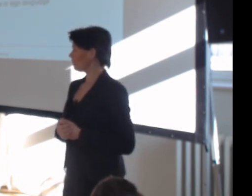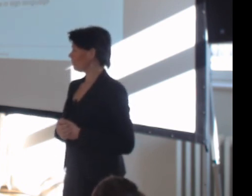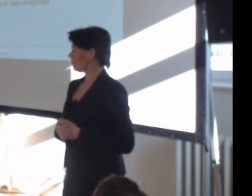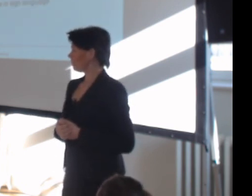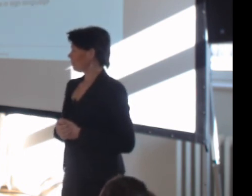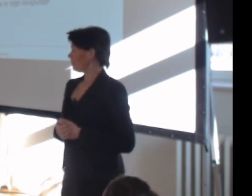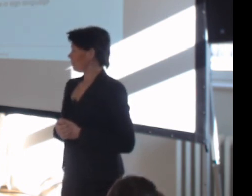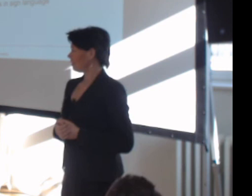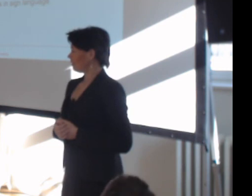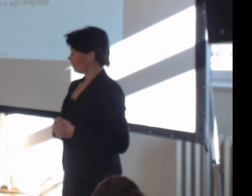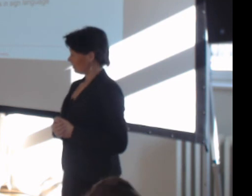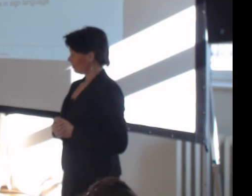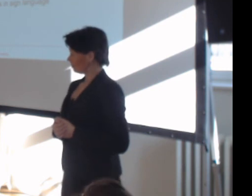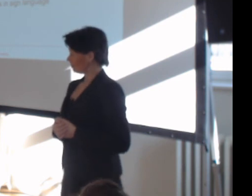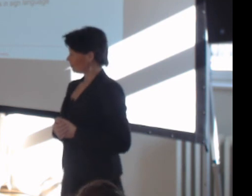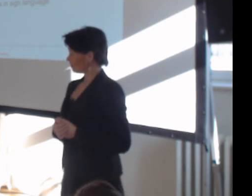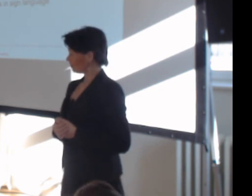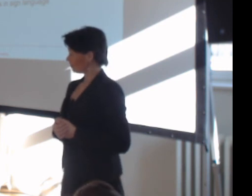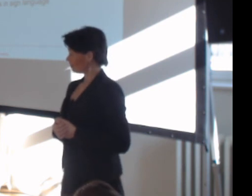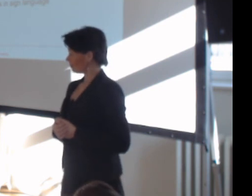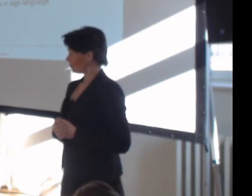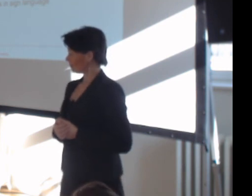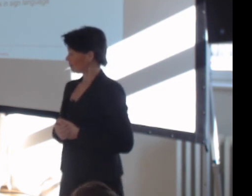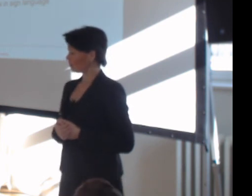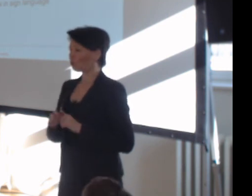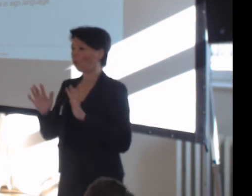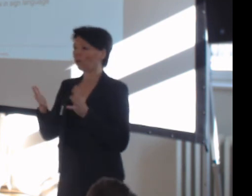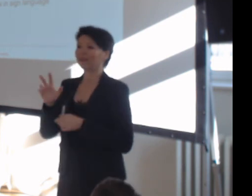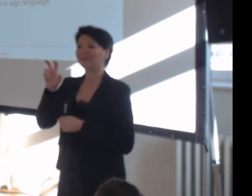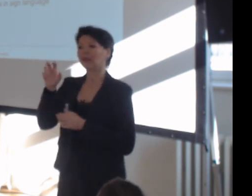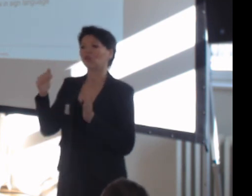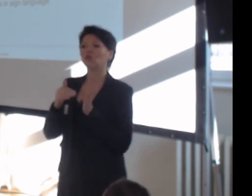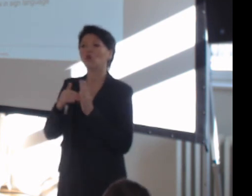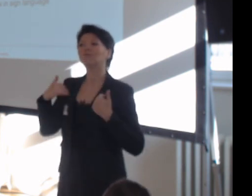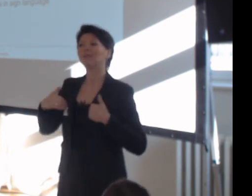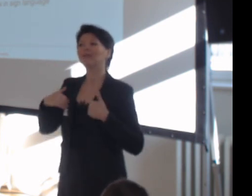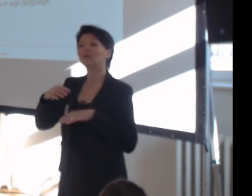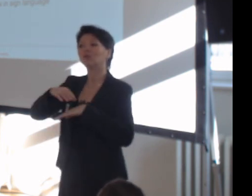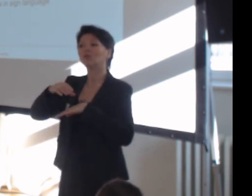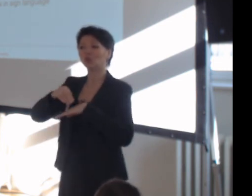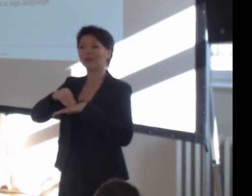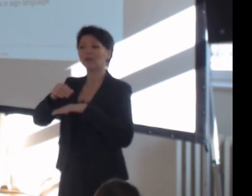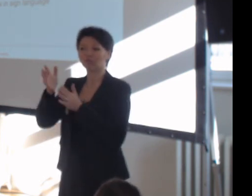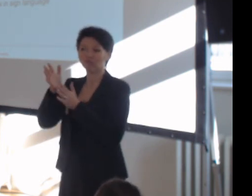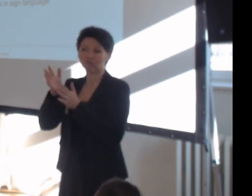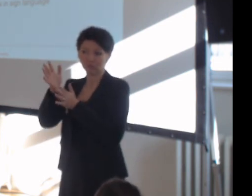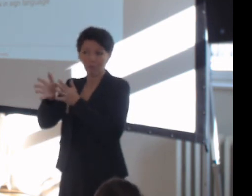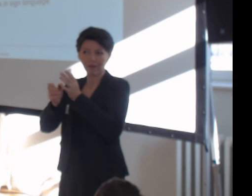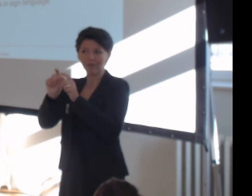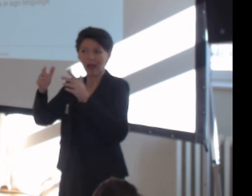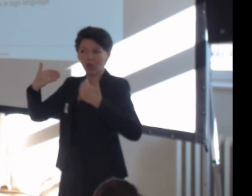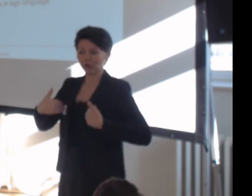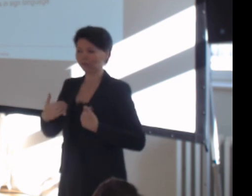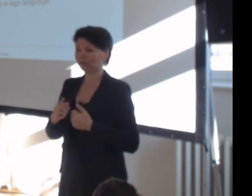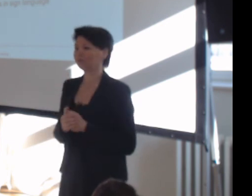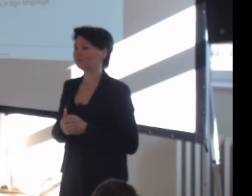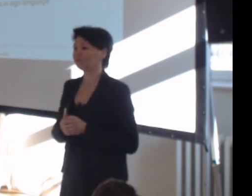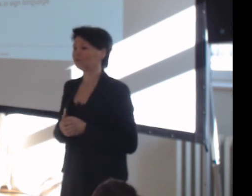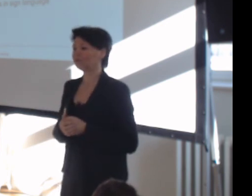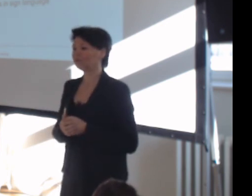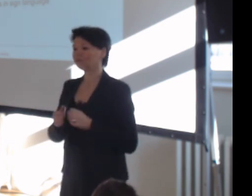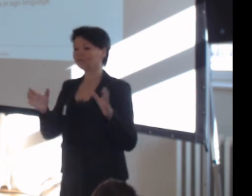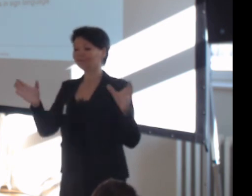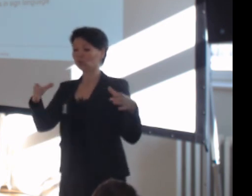And the uses of sign language in Sweden, there are about 30,000 people, and it's a group of lots of